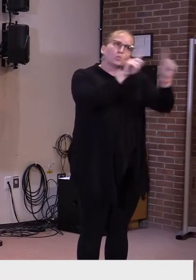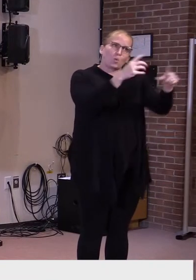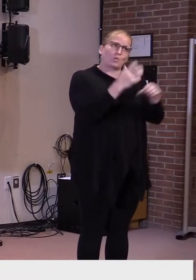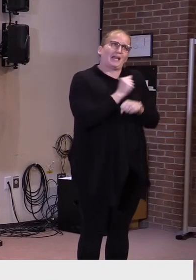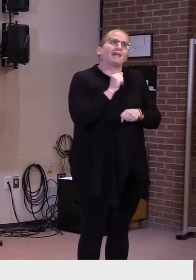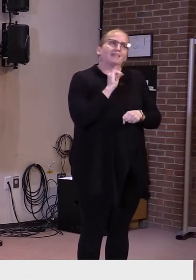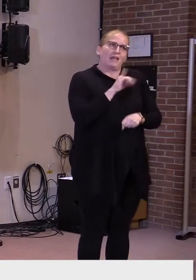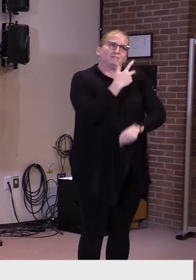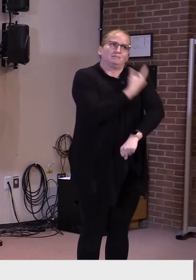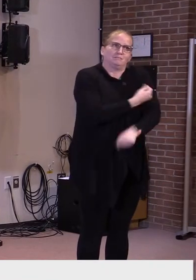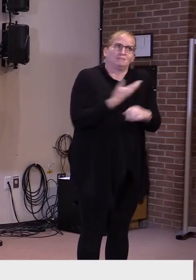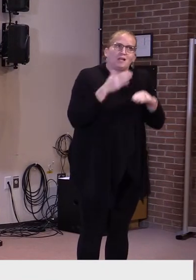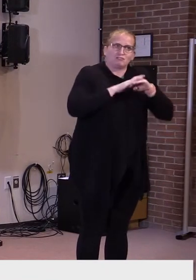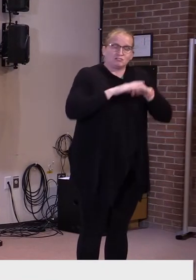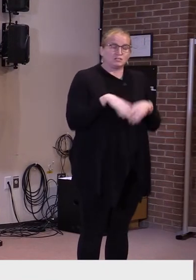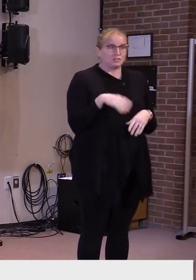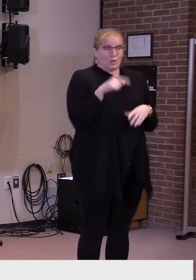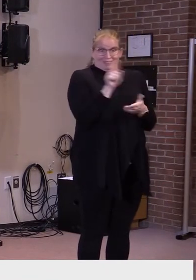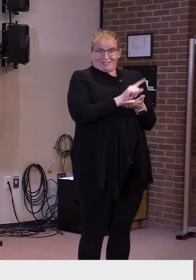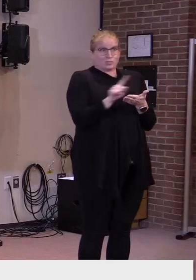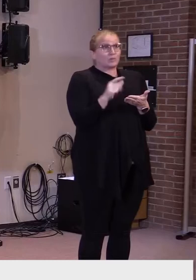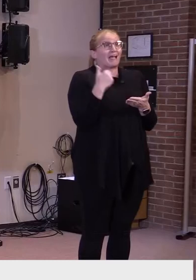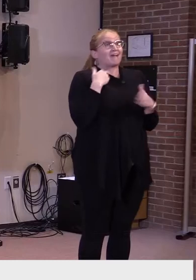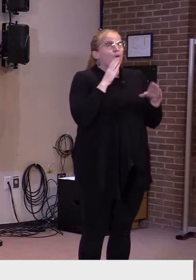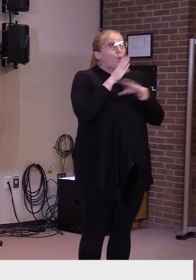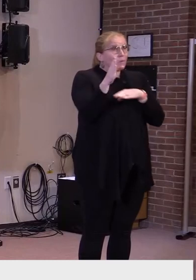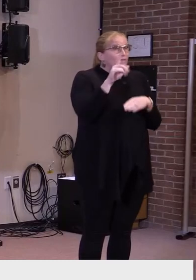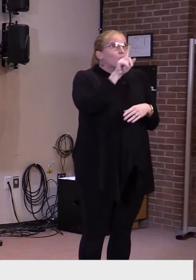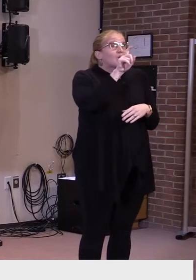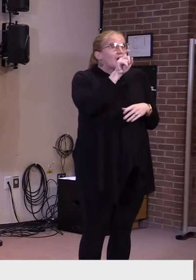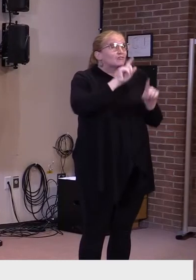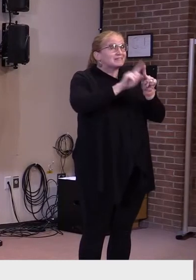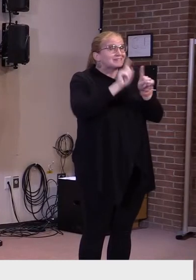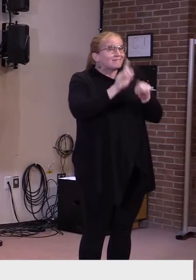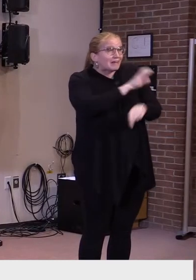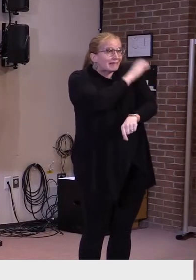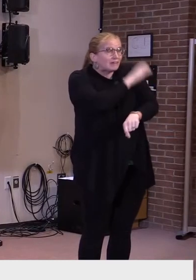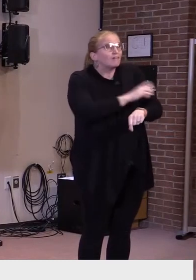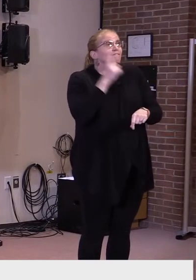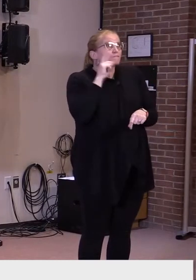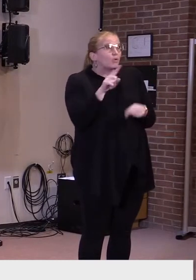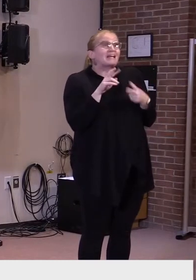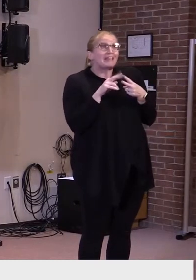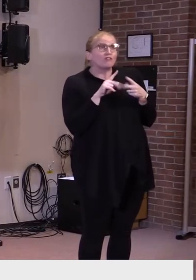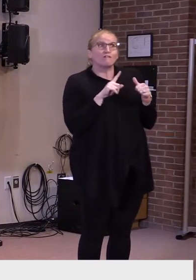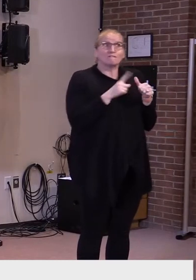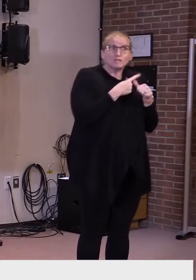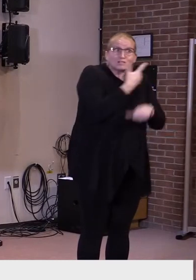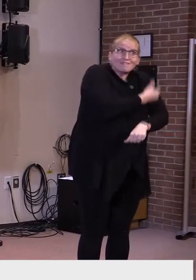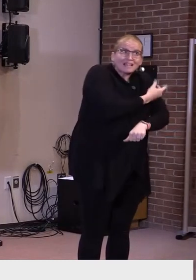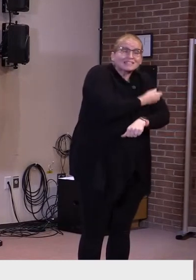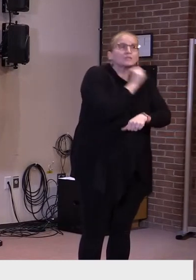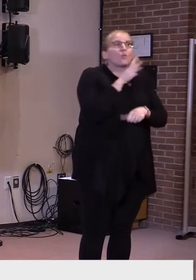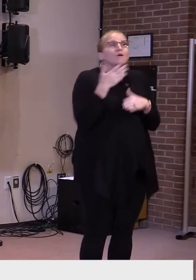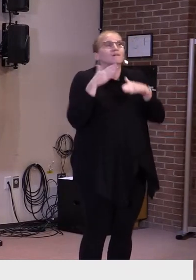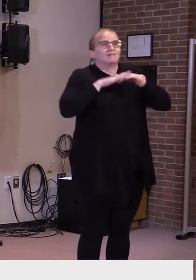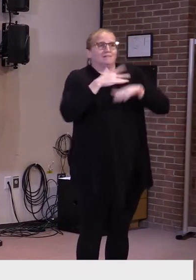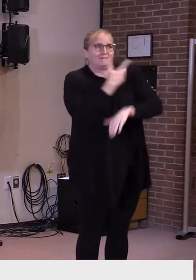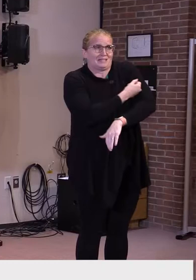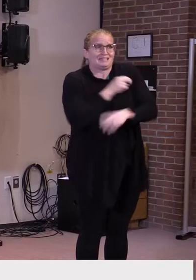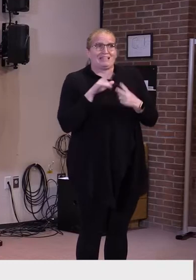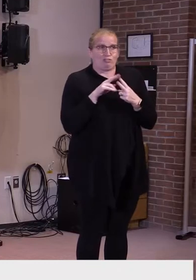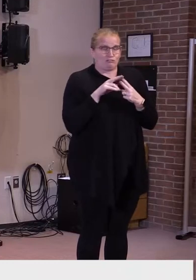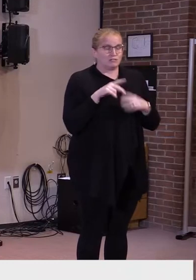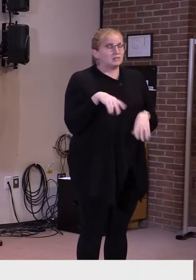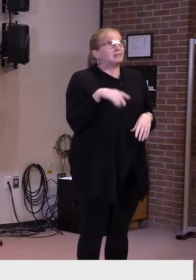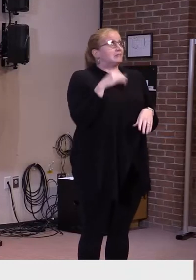than 100 clinics throughout the state for both vaccines and boosters. You're eligible if you're